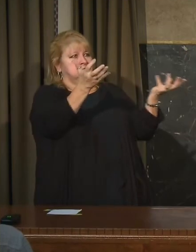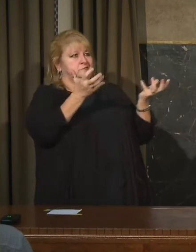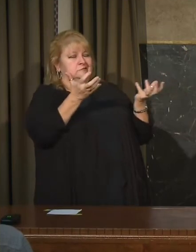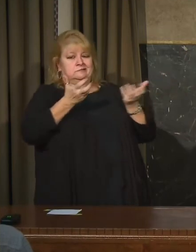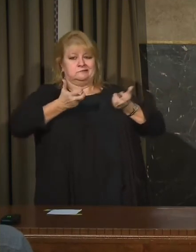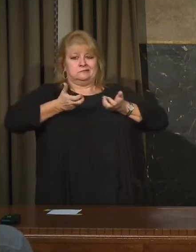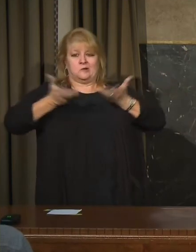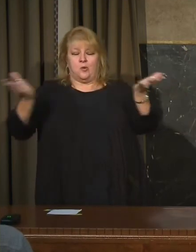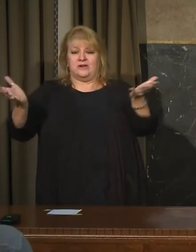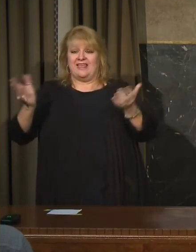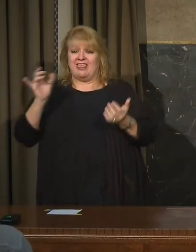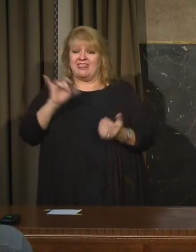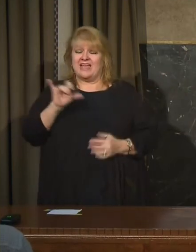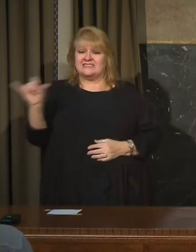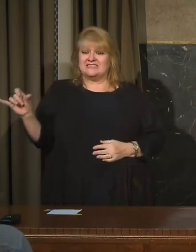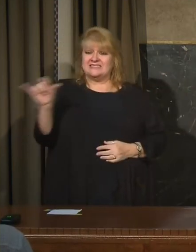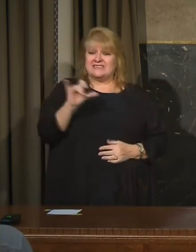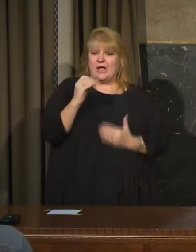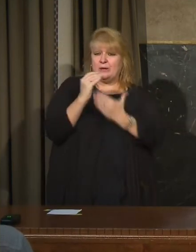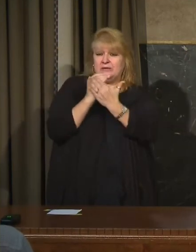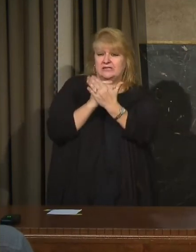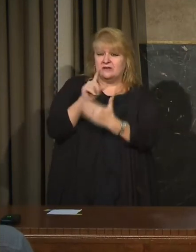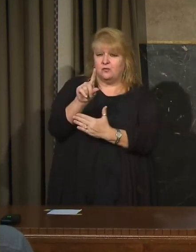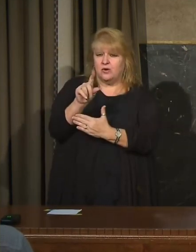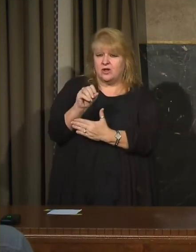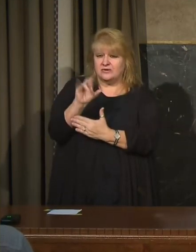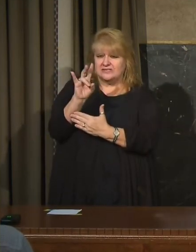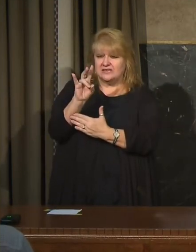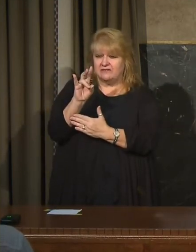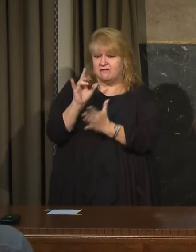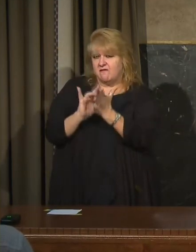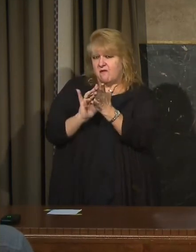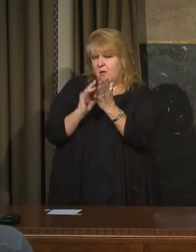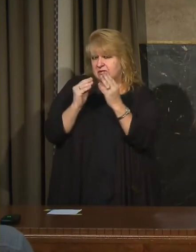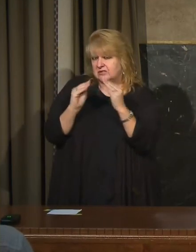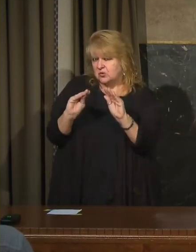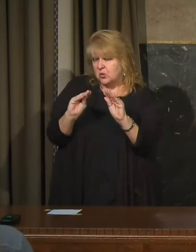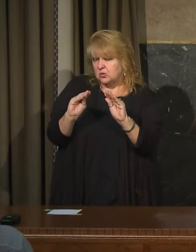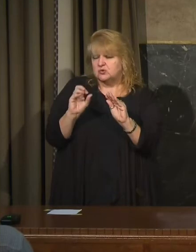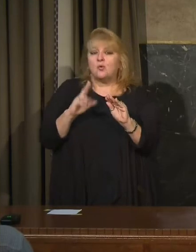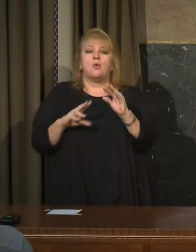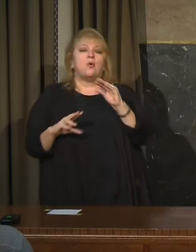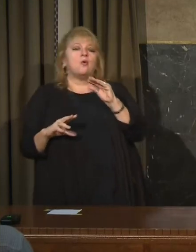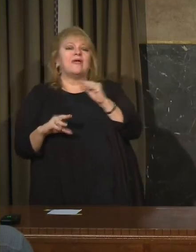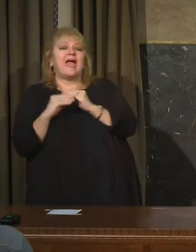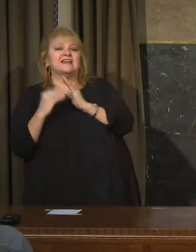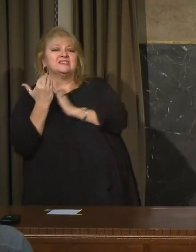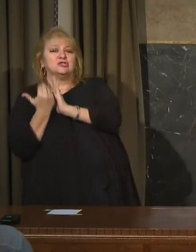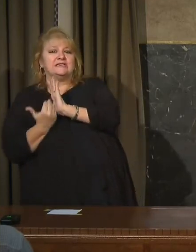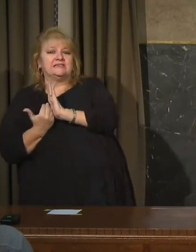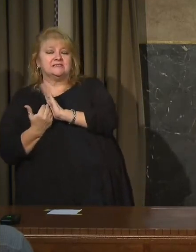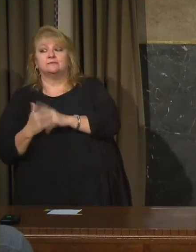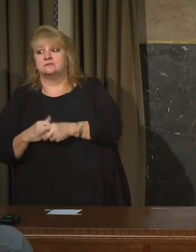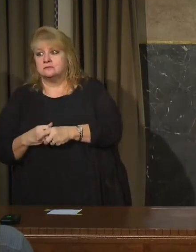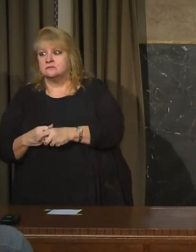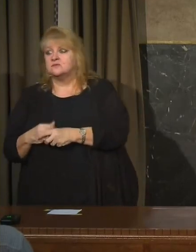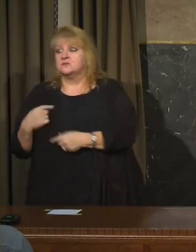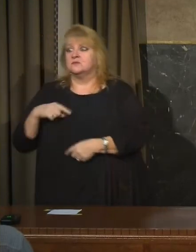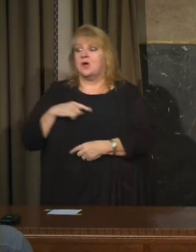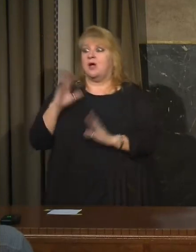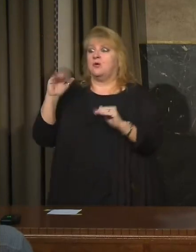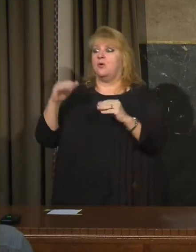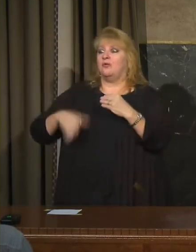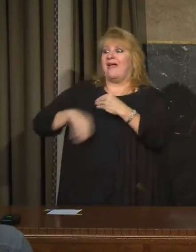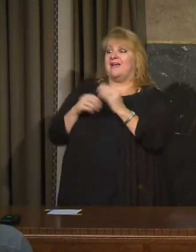the same list of 107 pharmacies, or more going to be added, different lists, kind of? Yeah, where's that fall? The hope is that a lot more